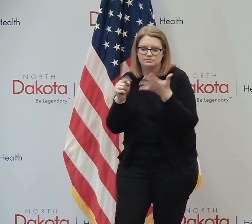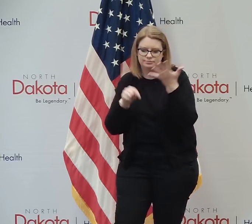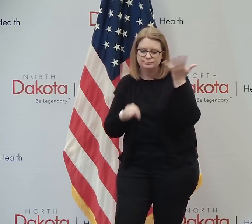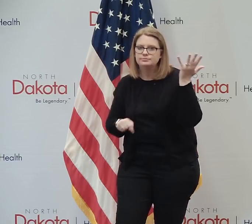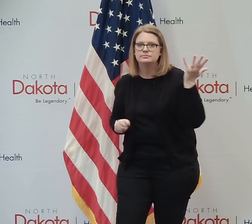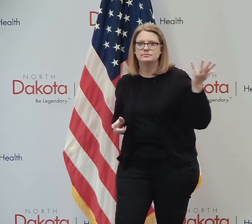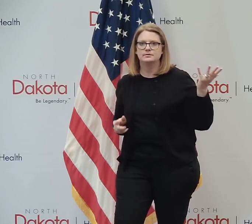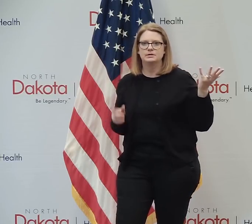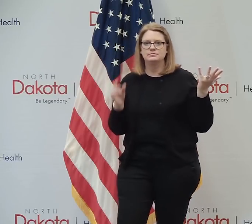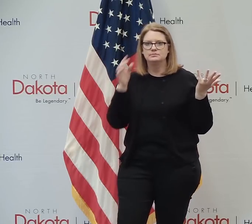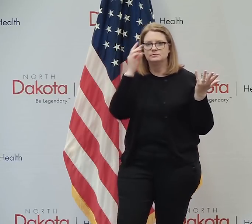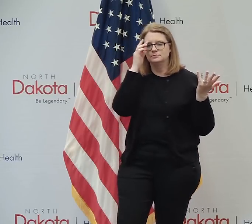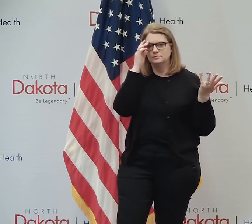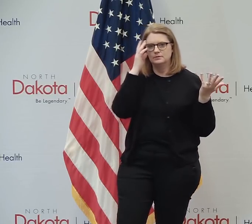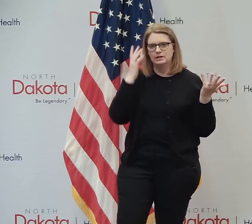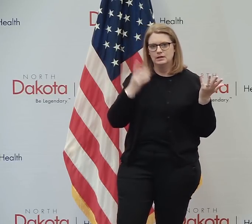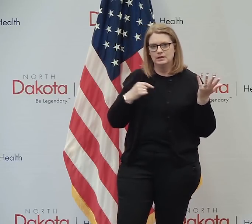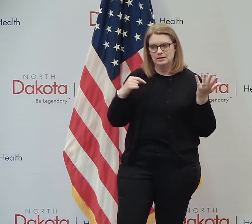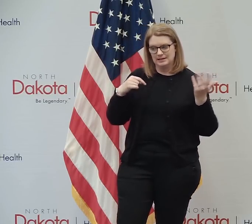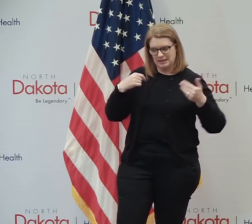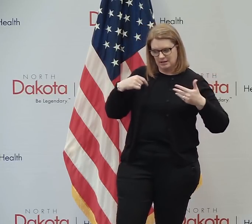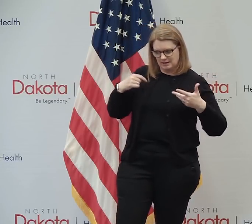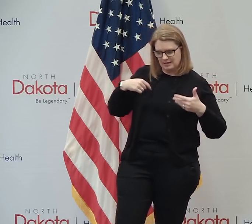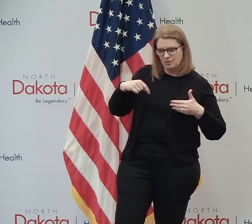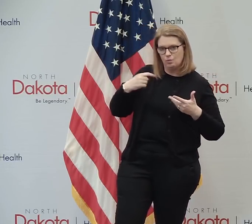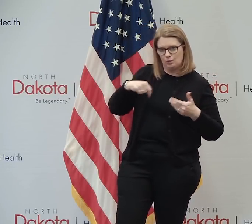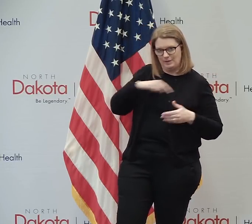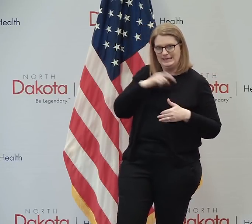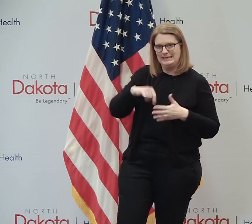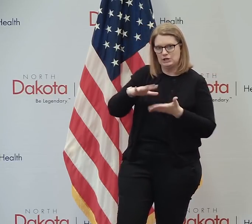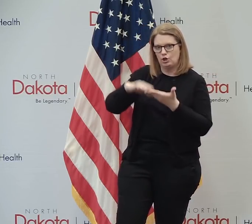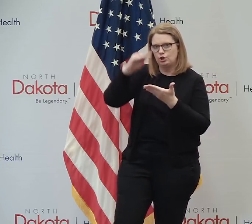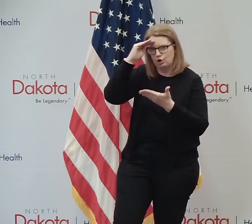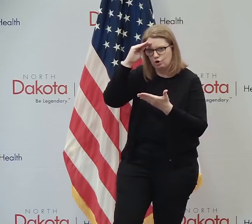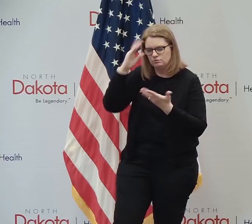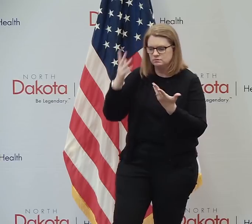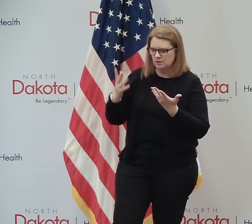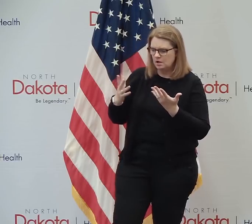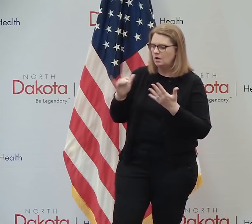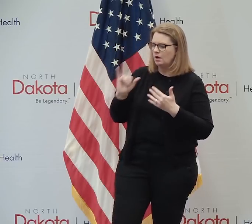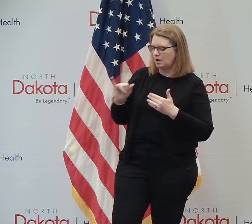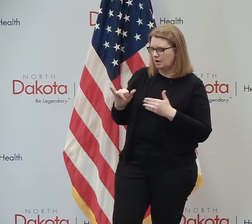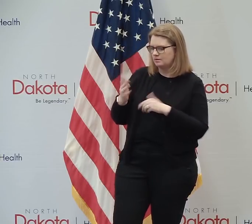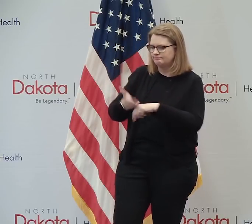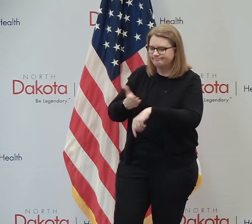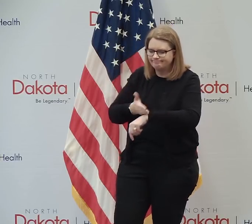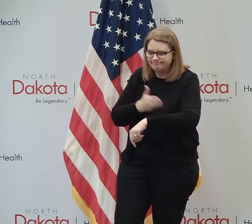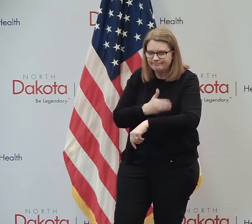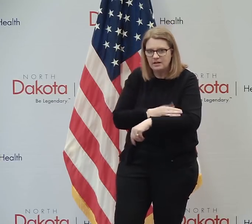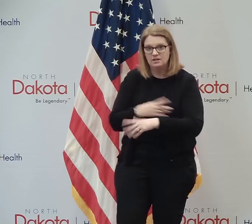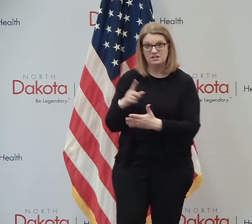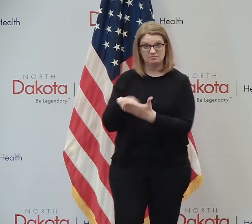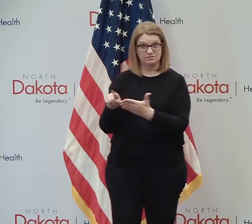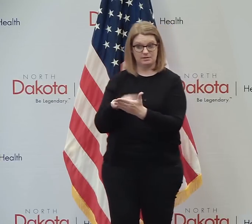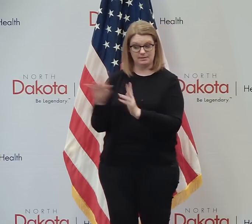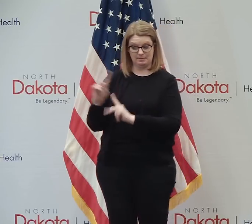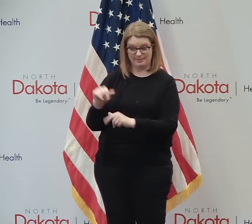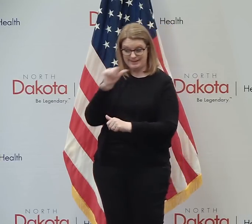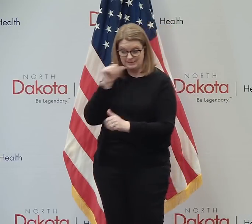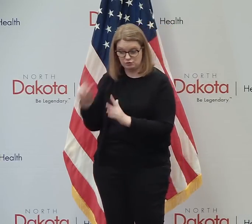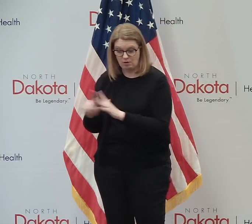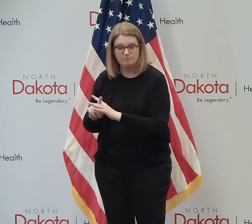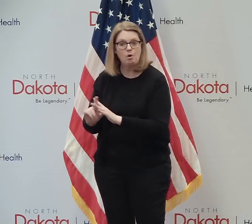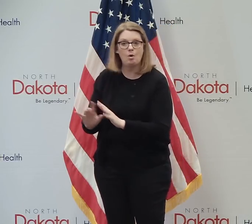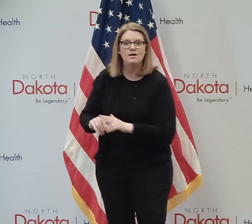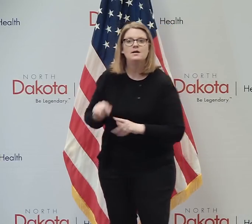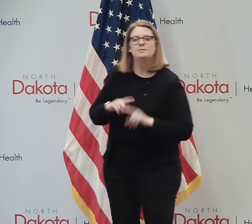is about us learning how to do it better. This is not any criticism of anybody that didn't show up. This is us, talking